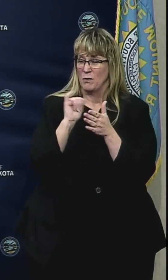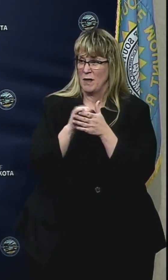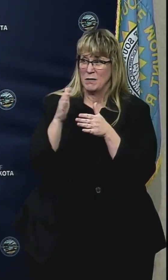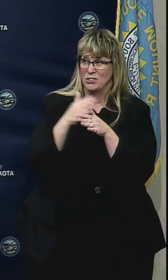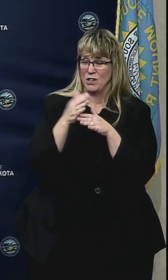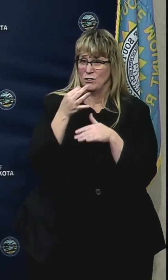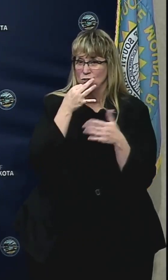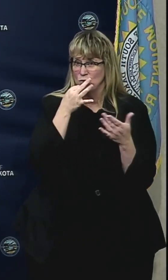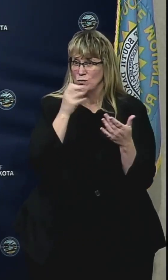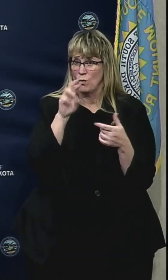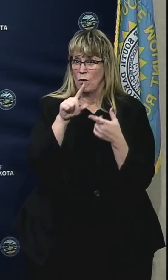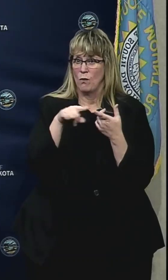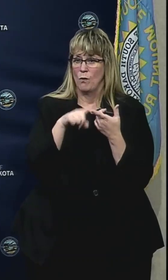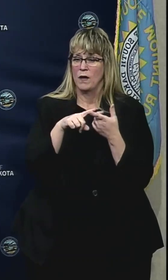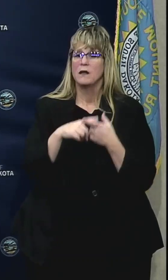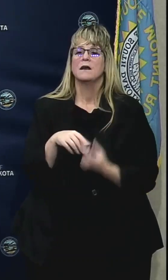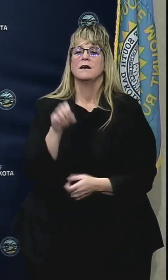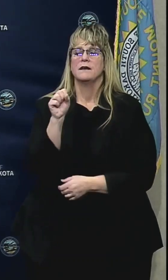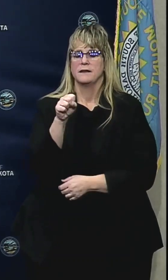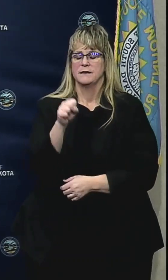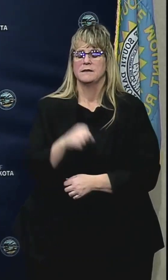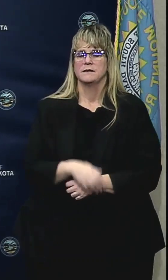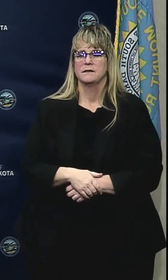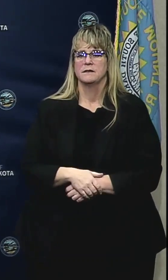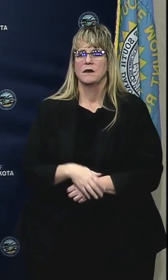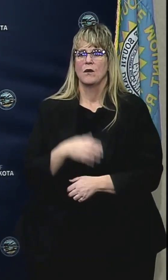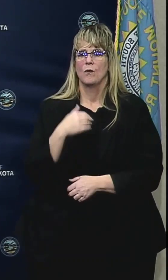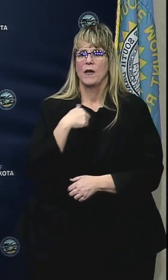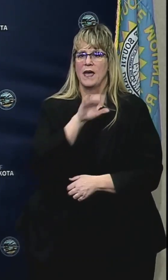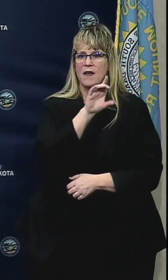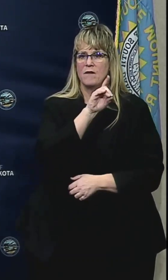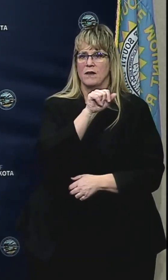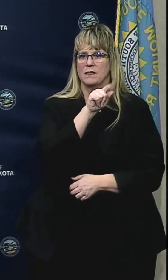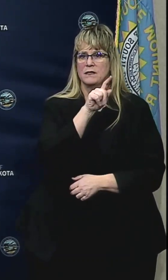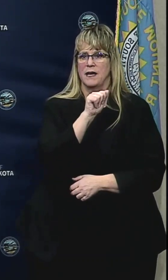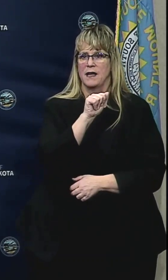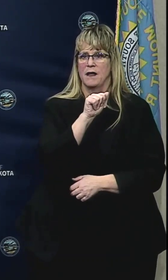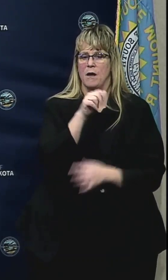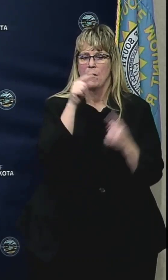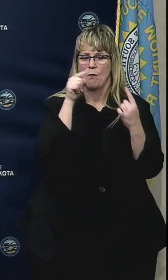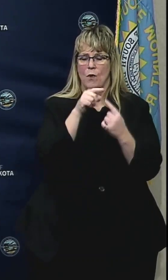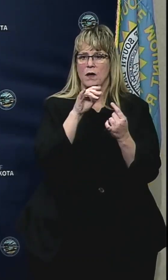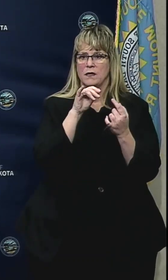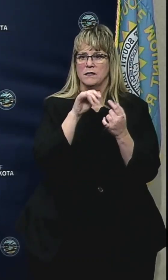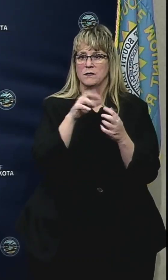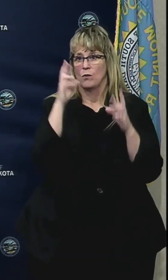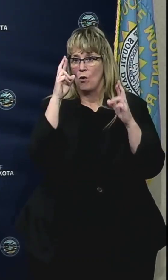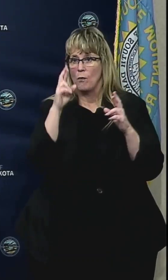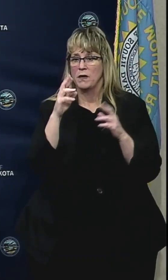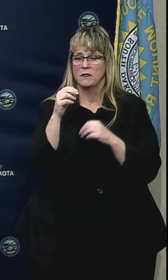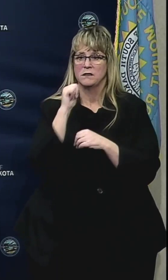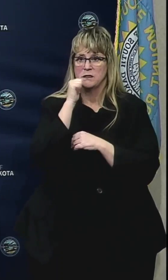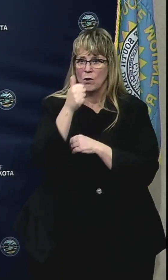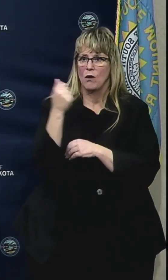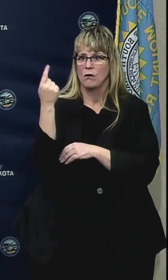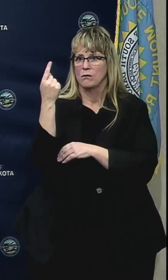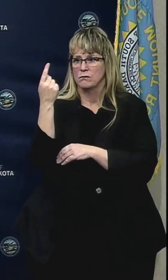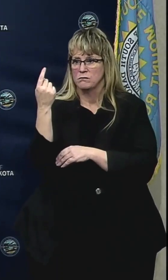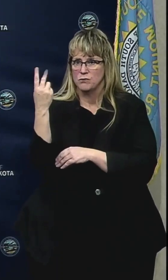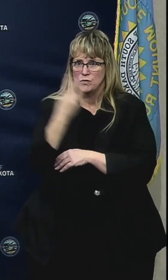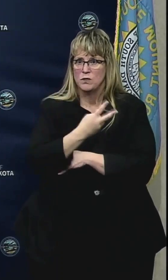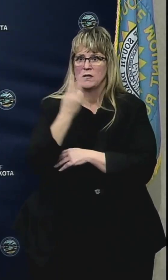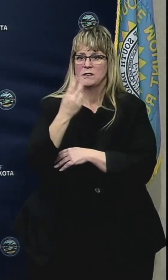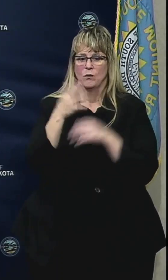shared soon or when that will happen. Yes, we do have data points that we're working on, and we're hoping that in the next day or two we'll finish